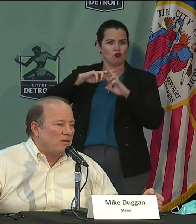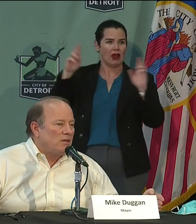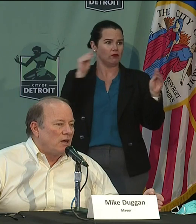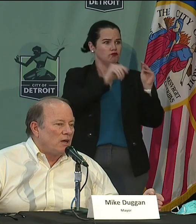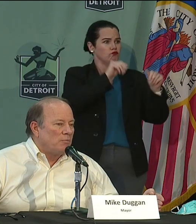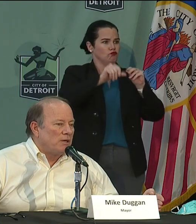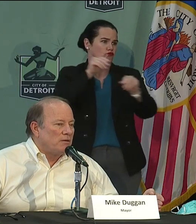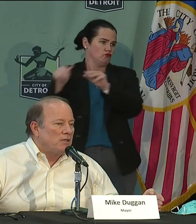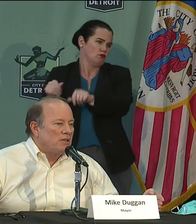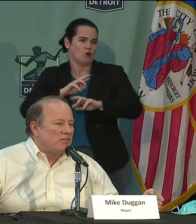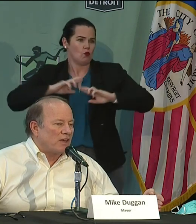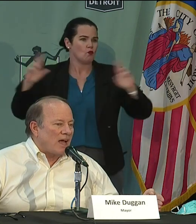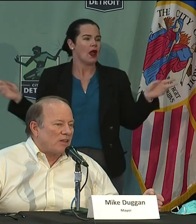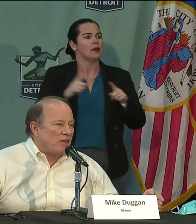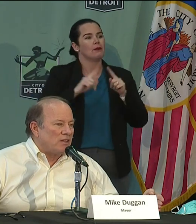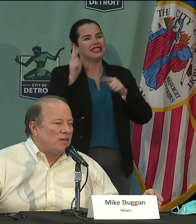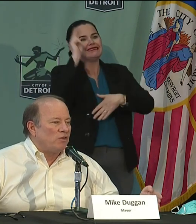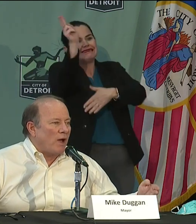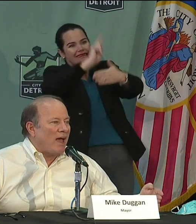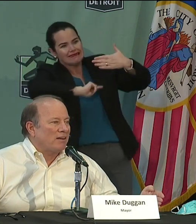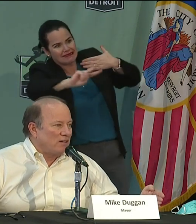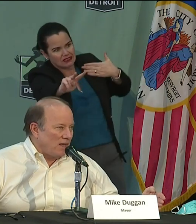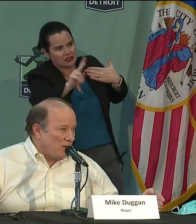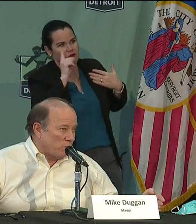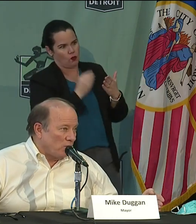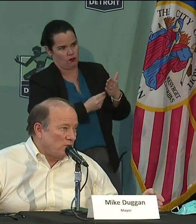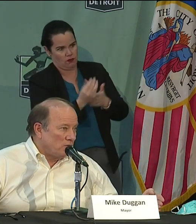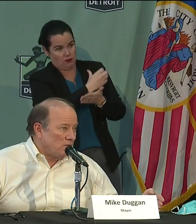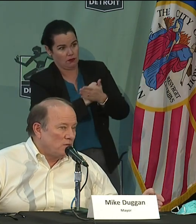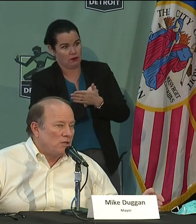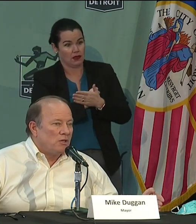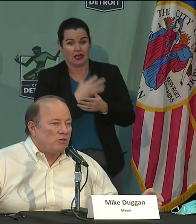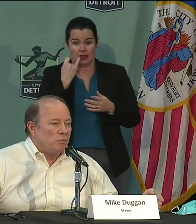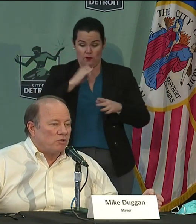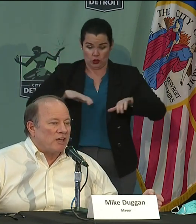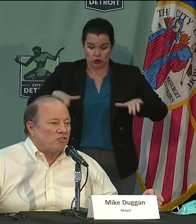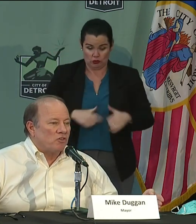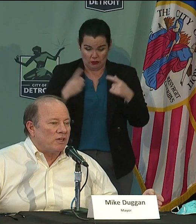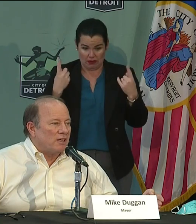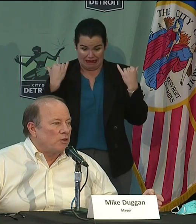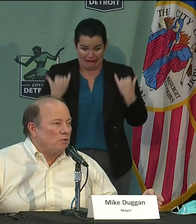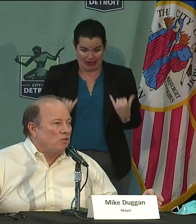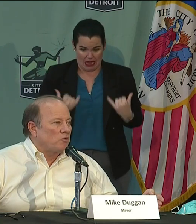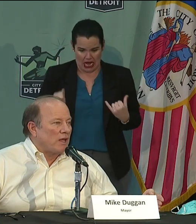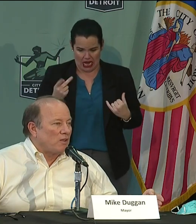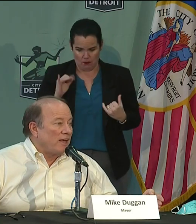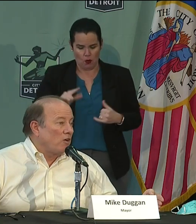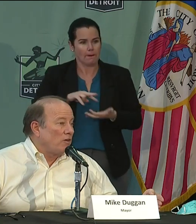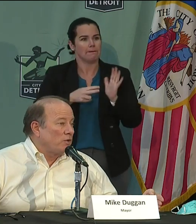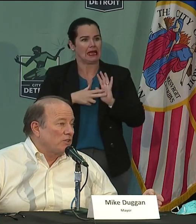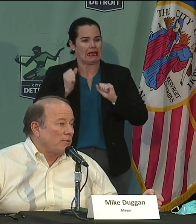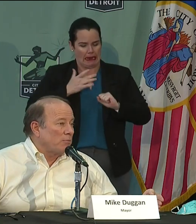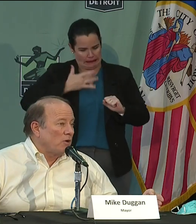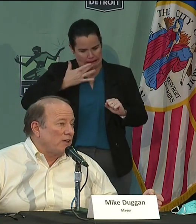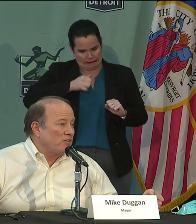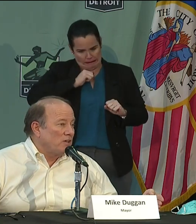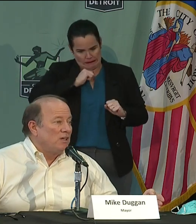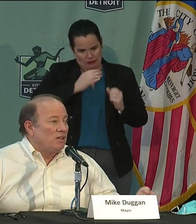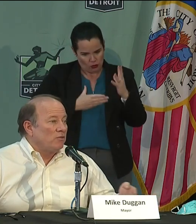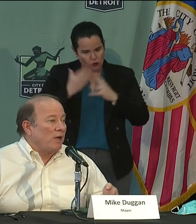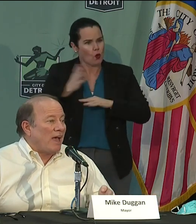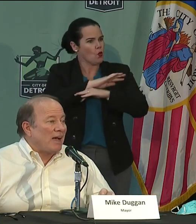like that. But it's the kind of thing that if you act in April, you potentially can get through this without laying off full-time